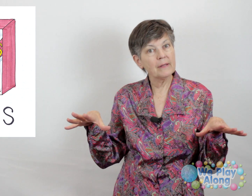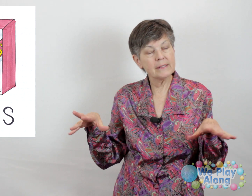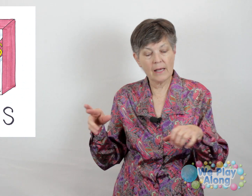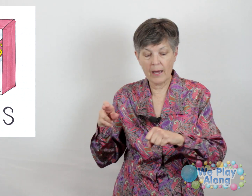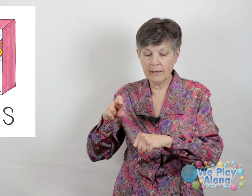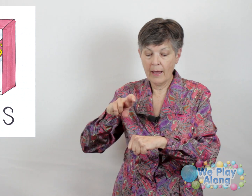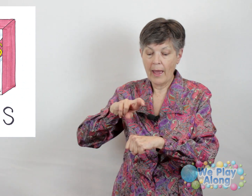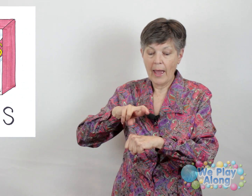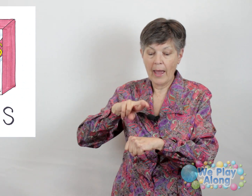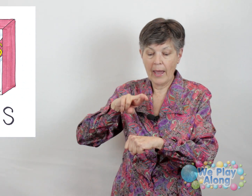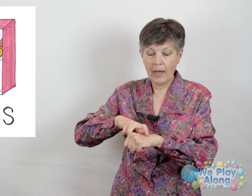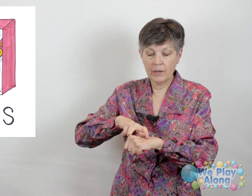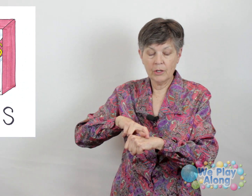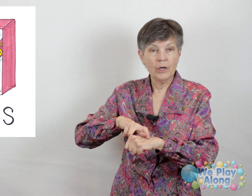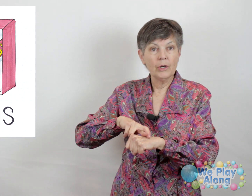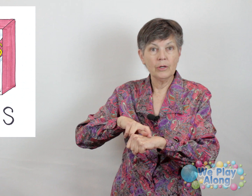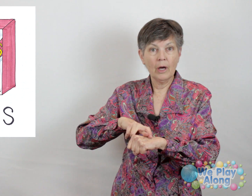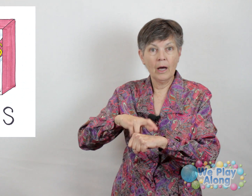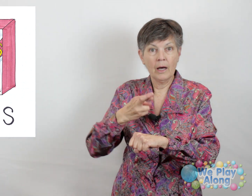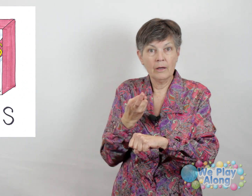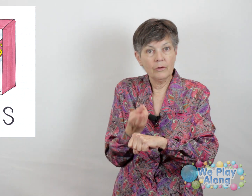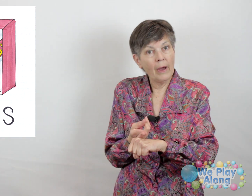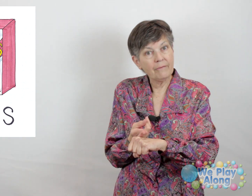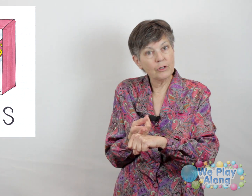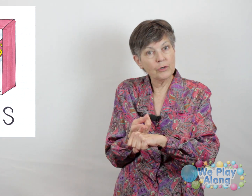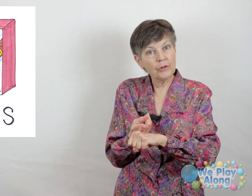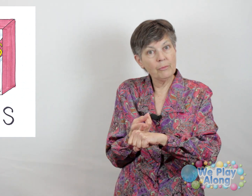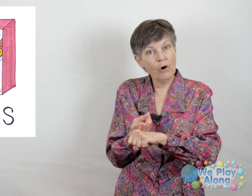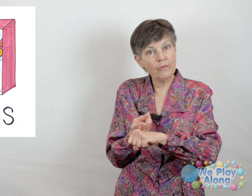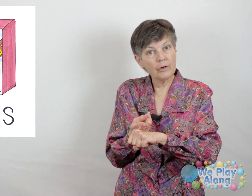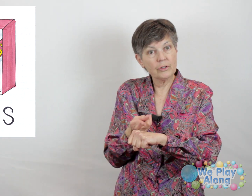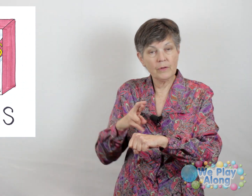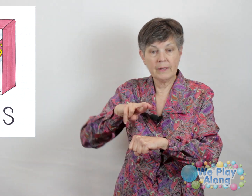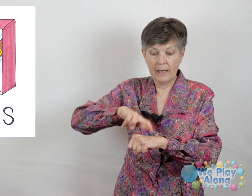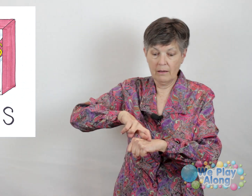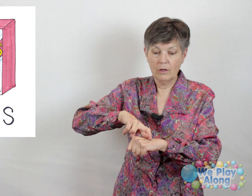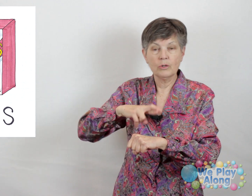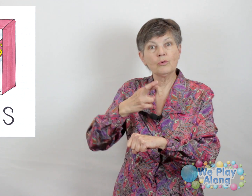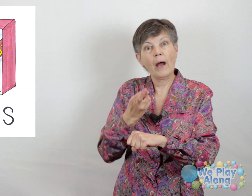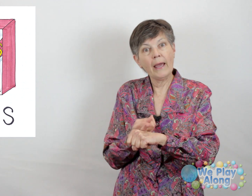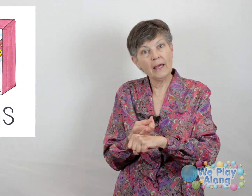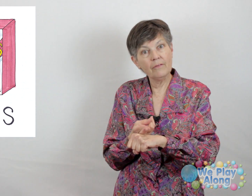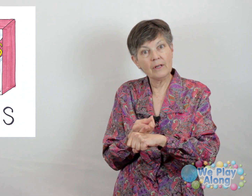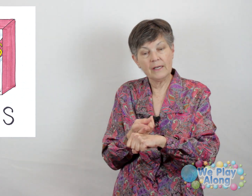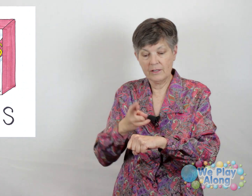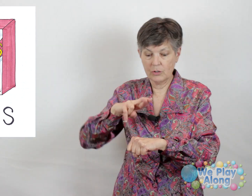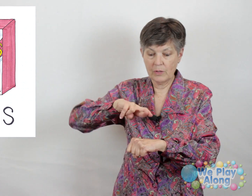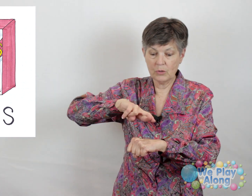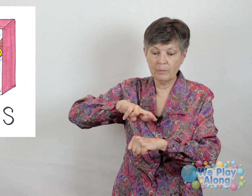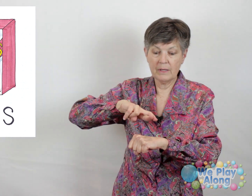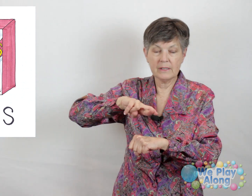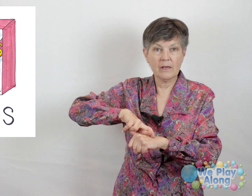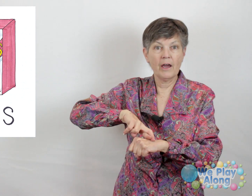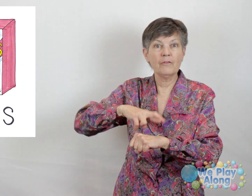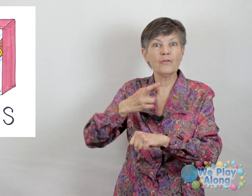the sun, and you have to turn them over so that they dry evenly. So this would be the sign